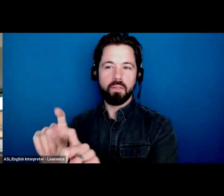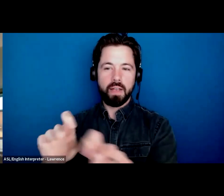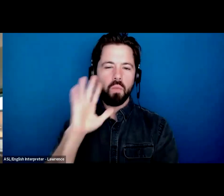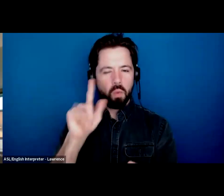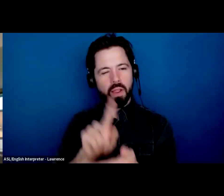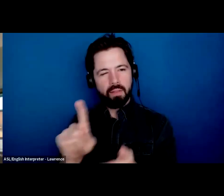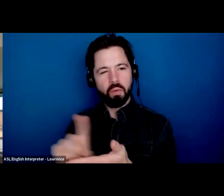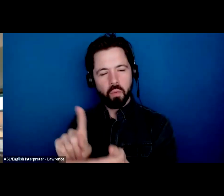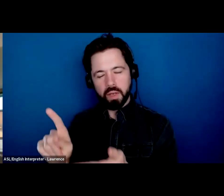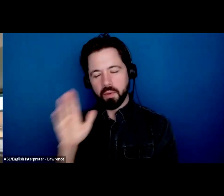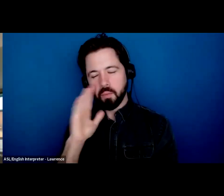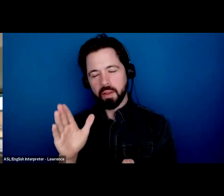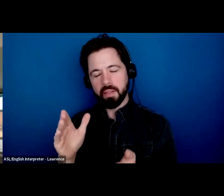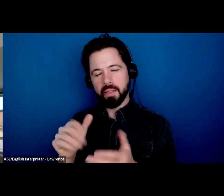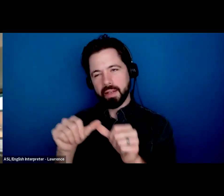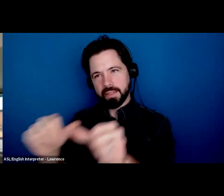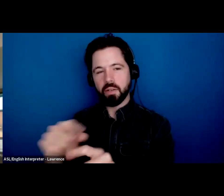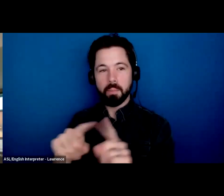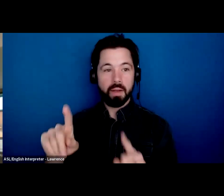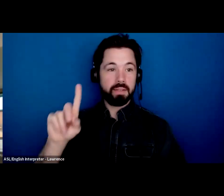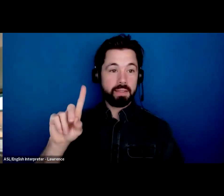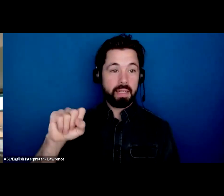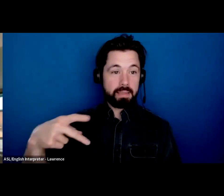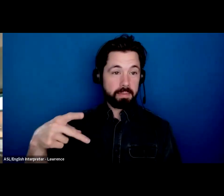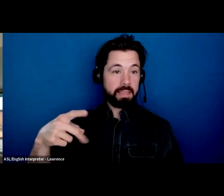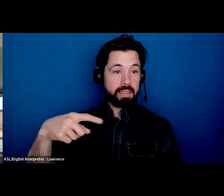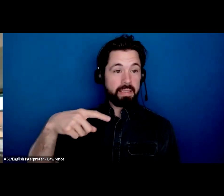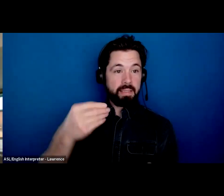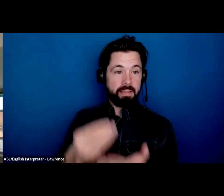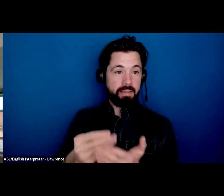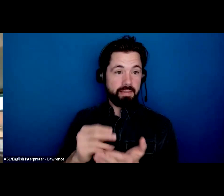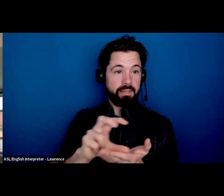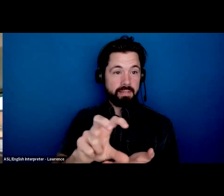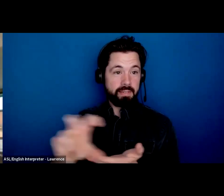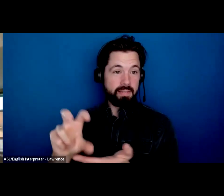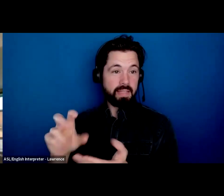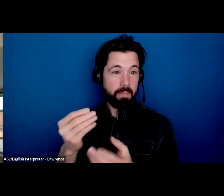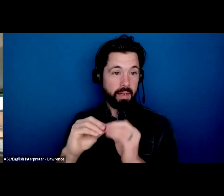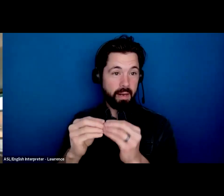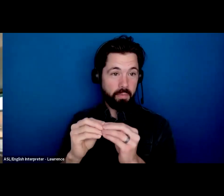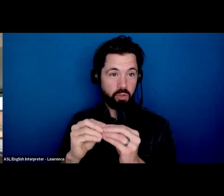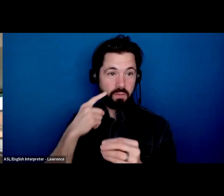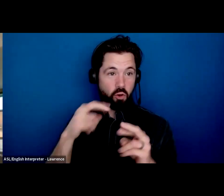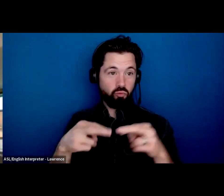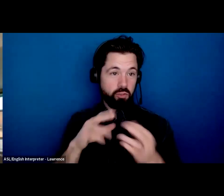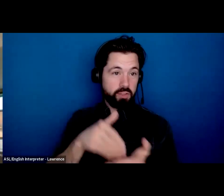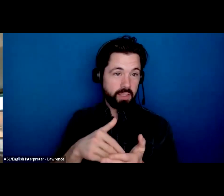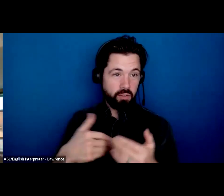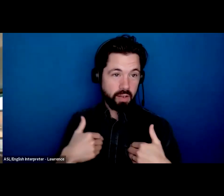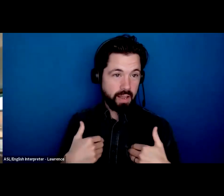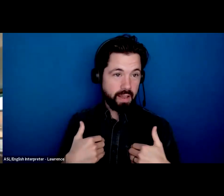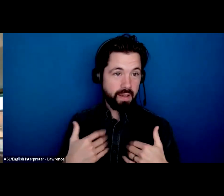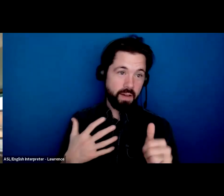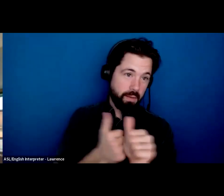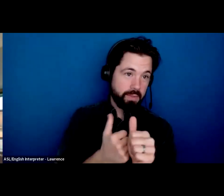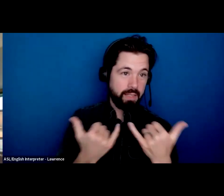the DSP stipend numbers are back in again. for the regional centers and for this week. And